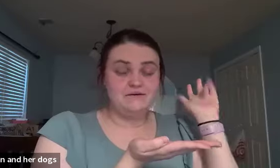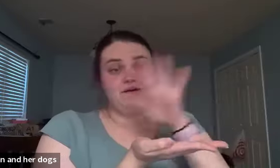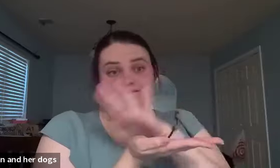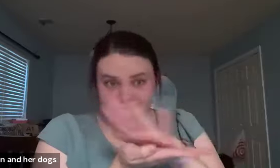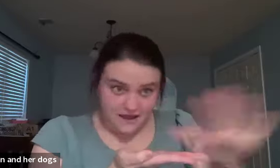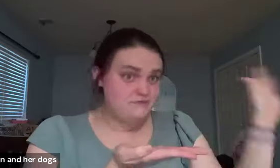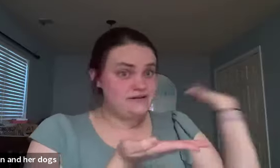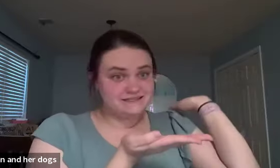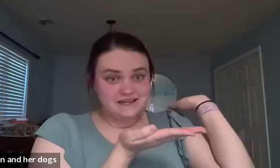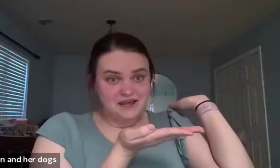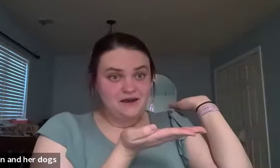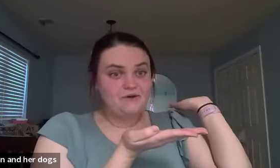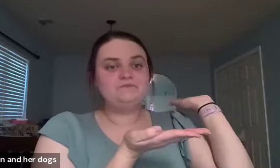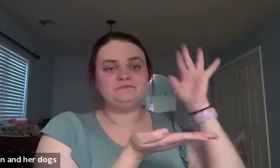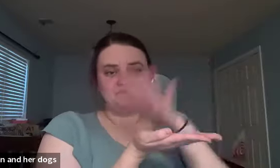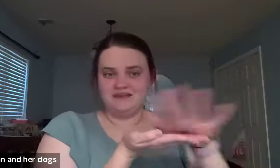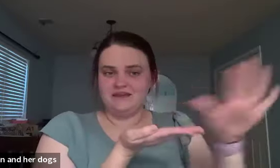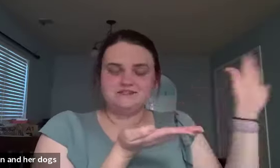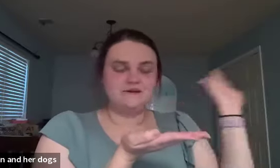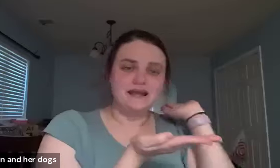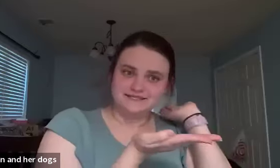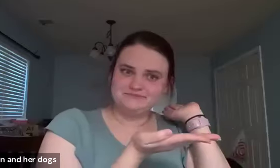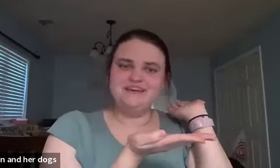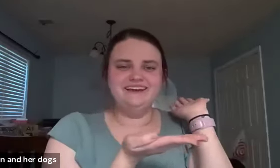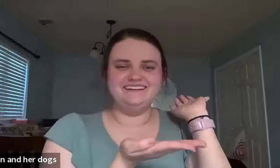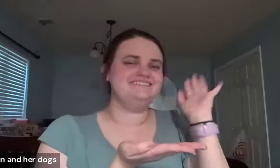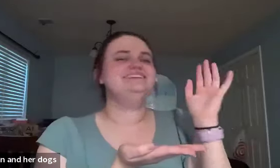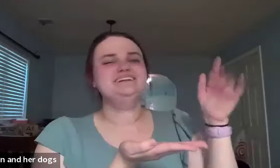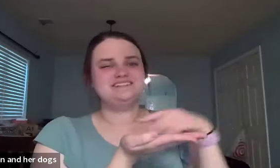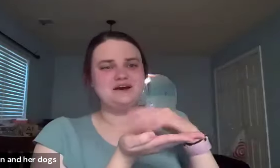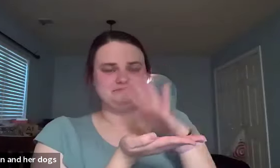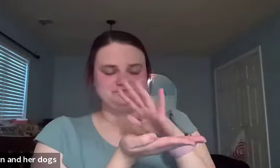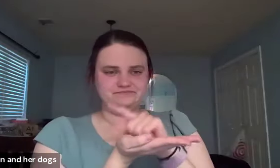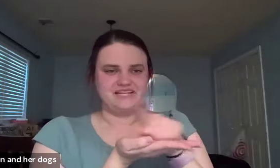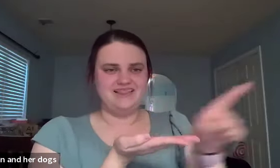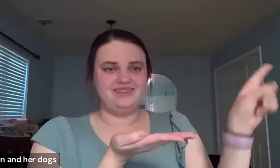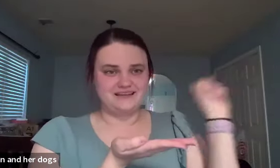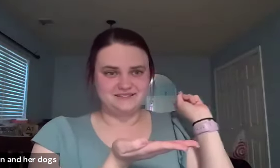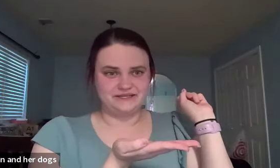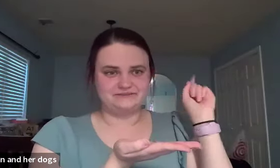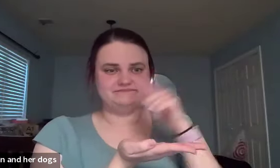ago, 5 weeks ago. It's very nice. So last week.